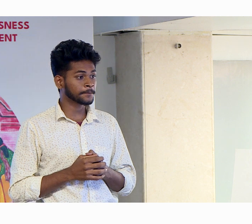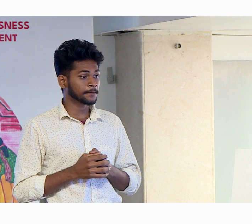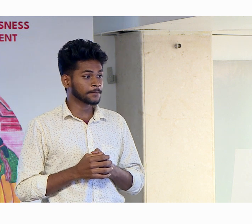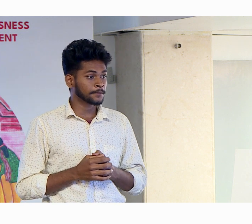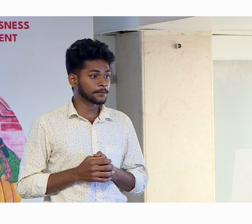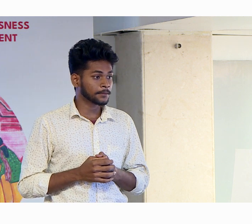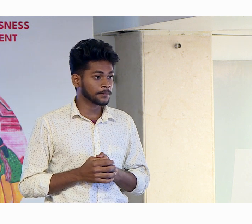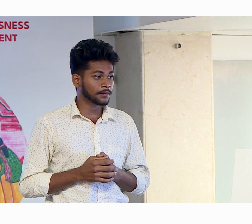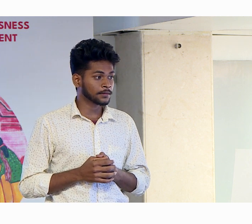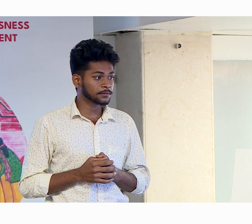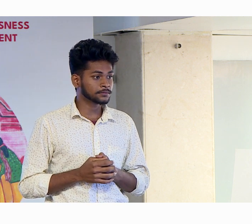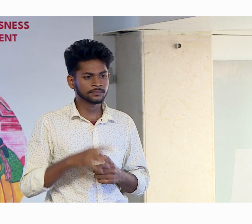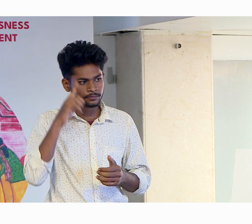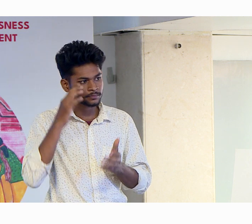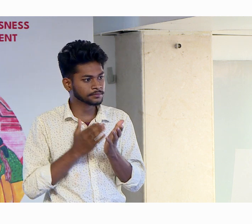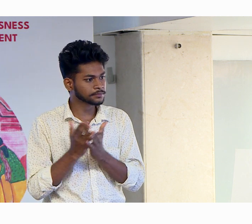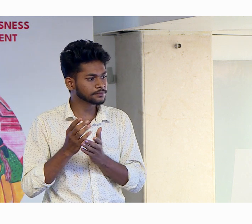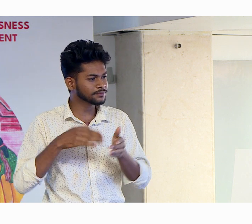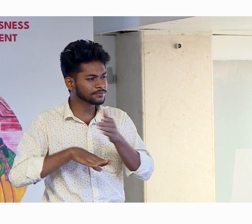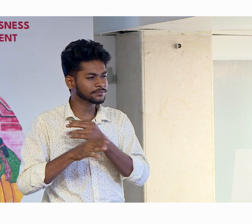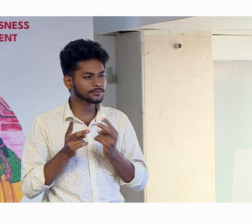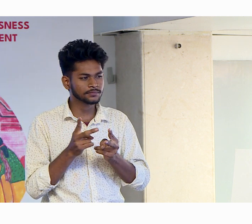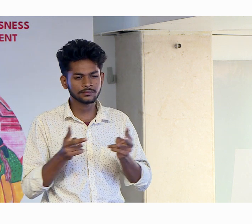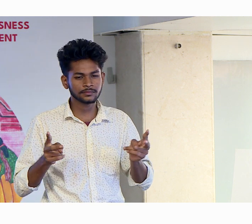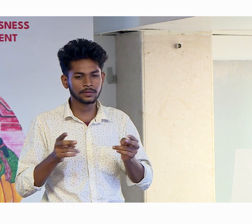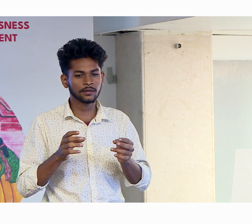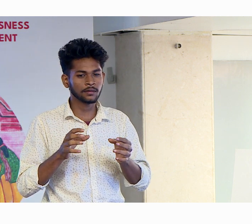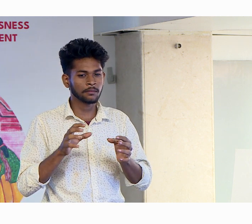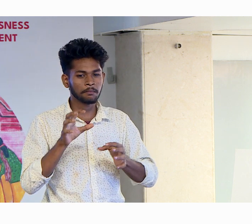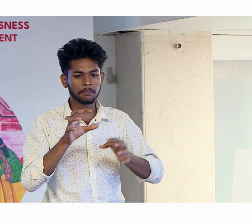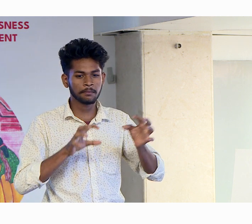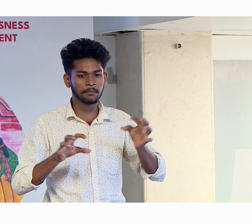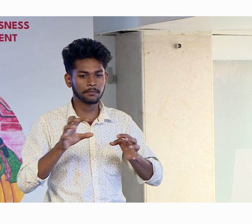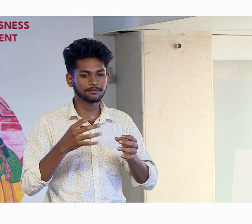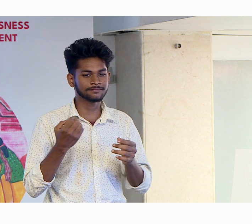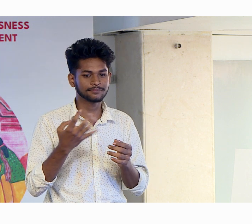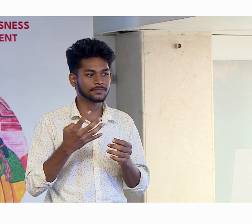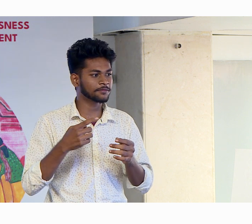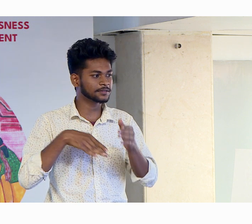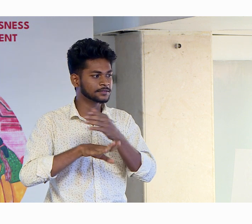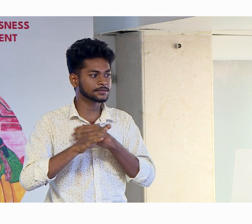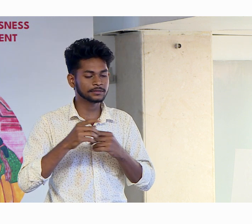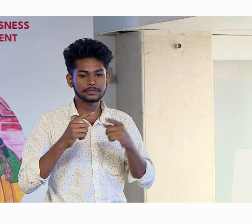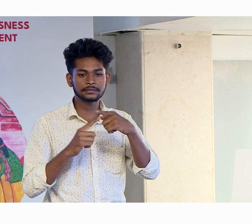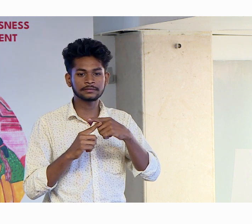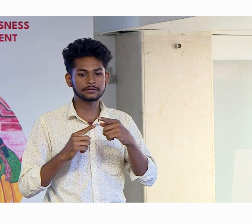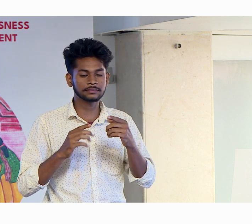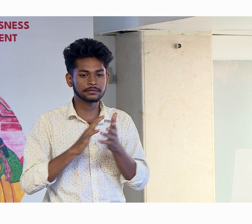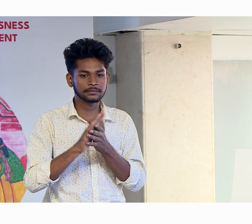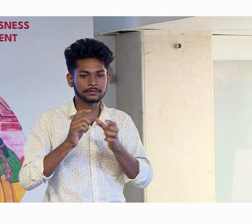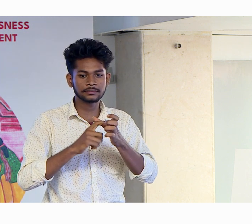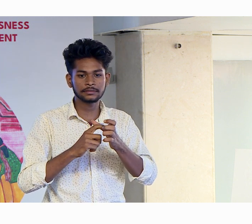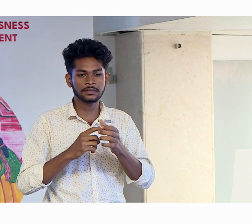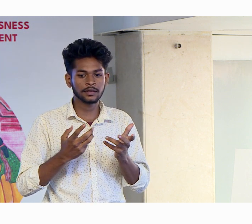on Mindlines merges with the continuing work we've been doing on implementation. So we talked about the target people. We just